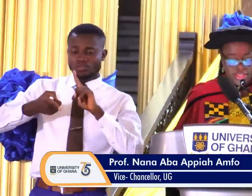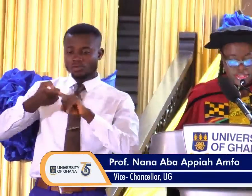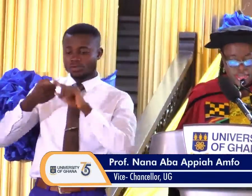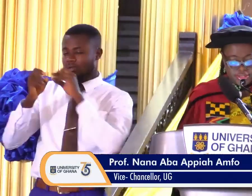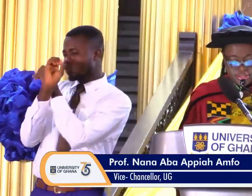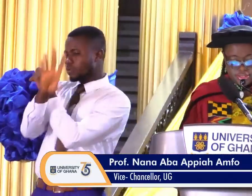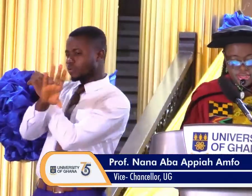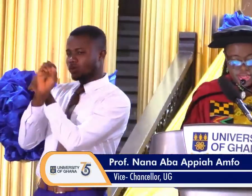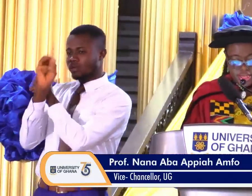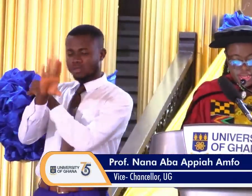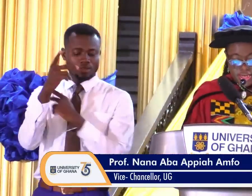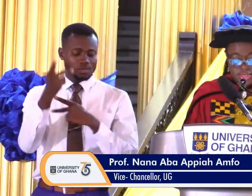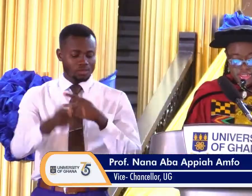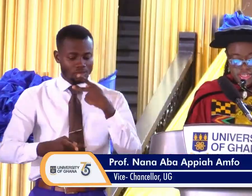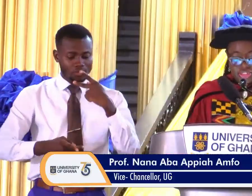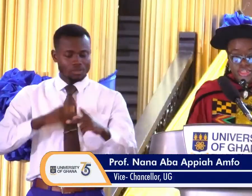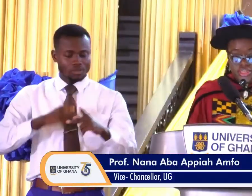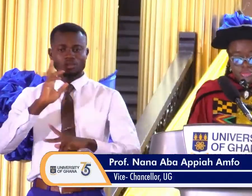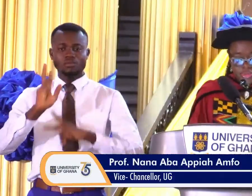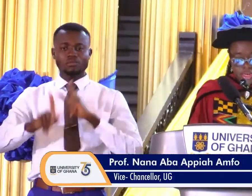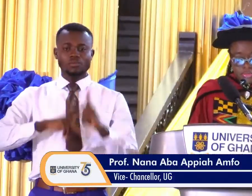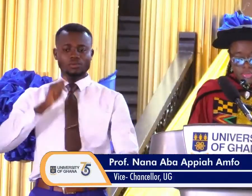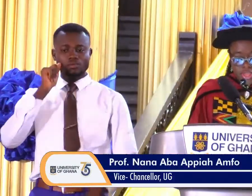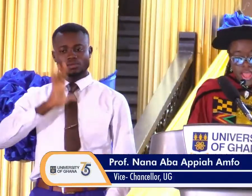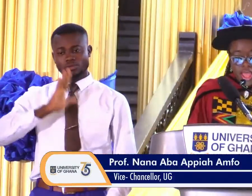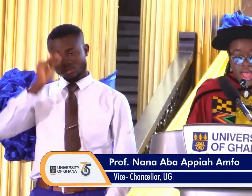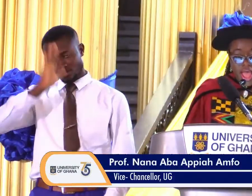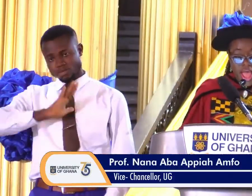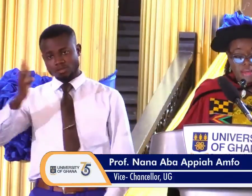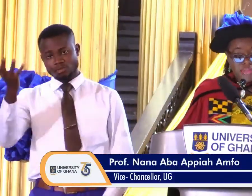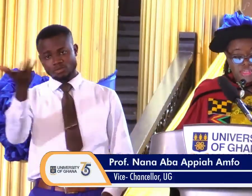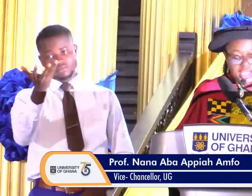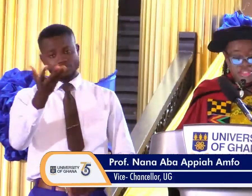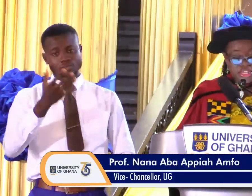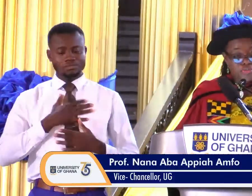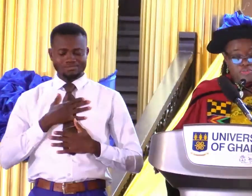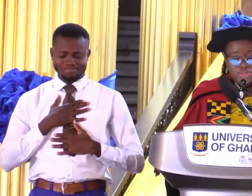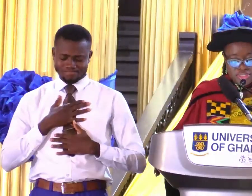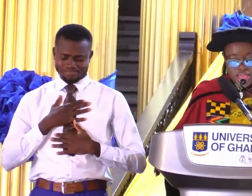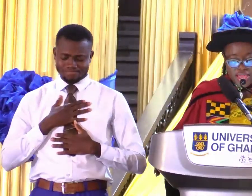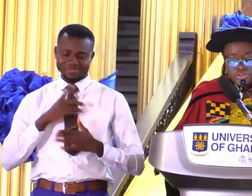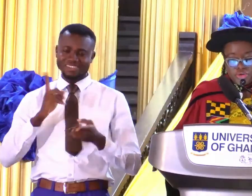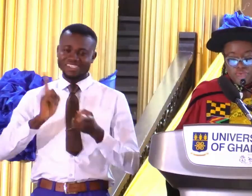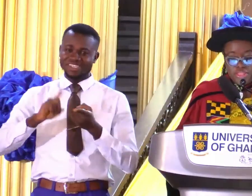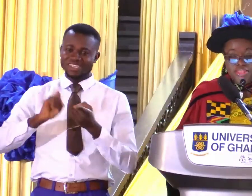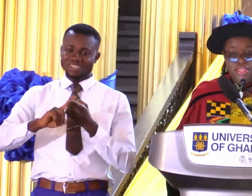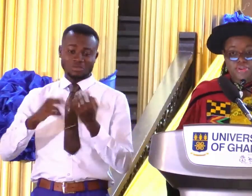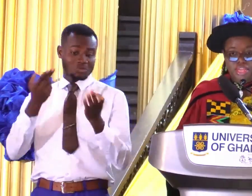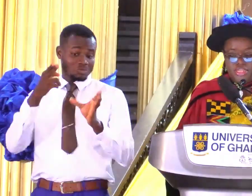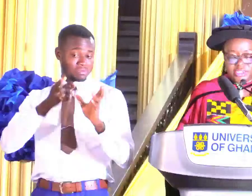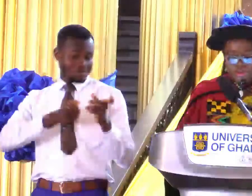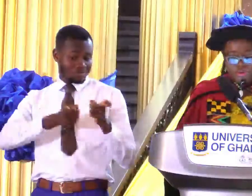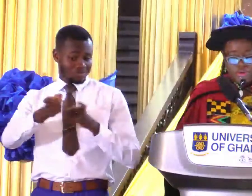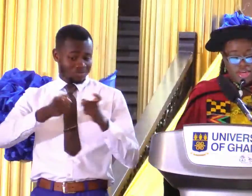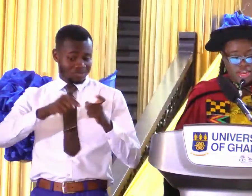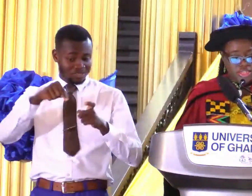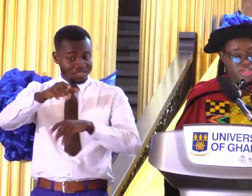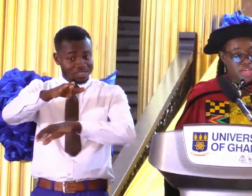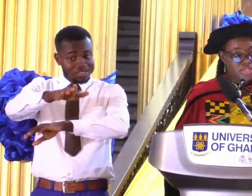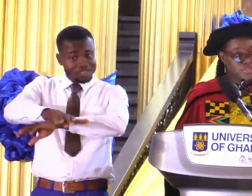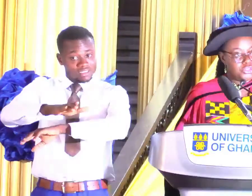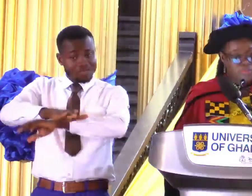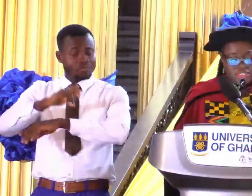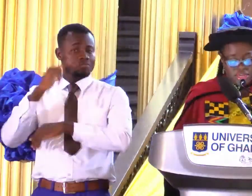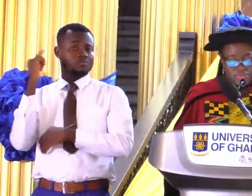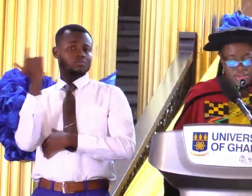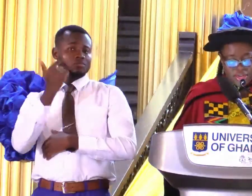invited guests, ladies and gentlemen. I'm delighted to preside over this evening's inaugural lecture